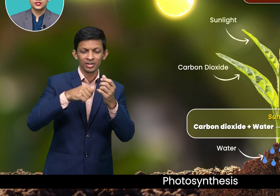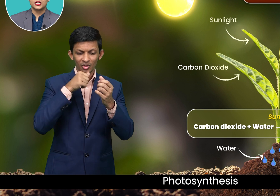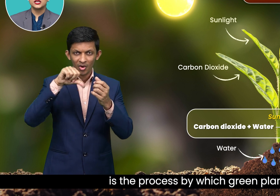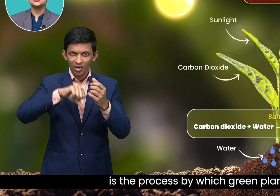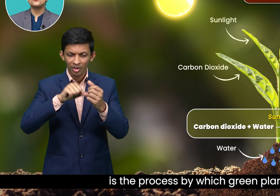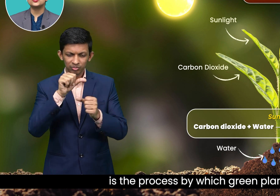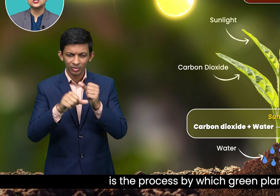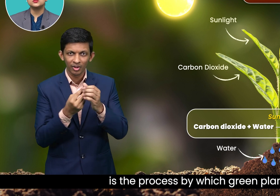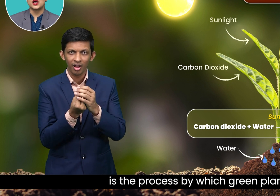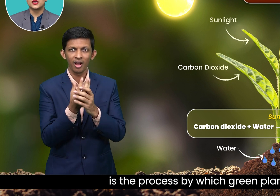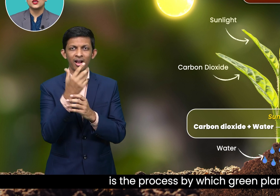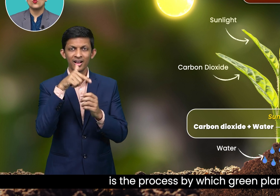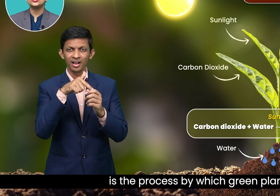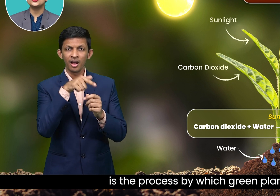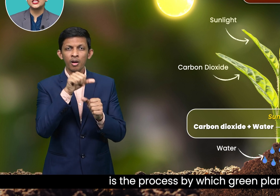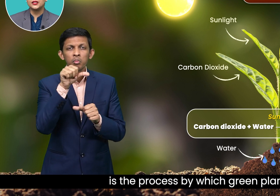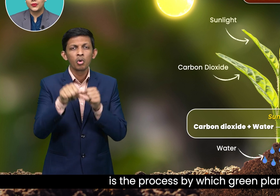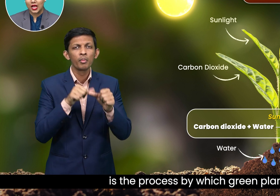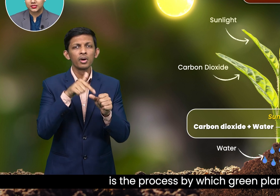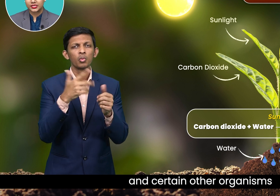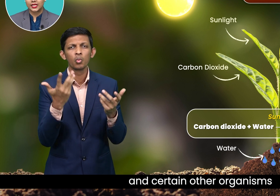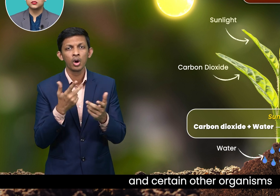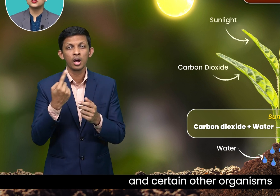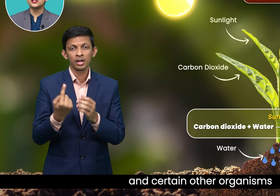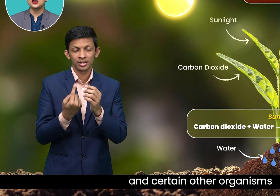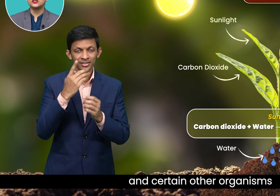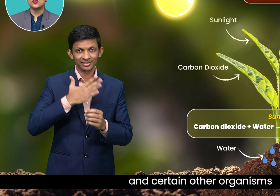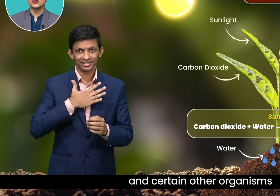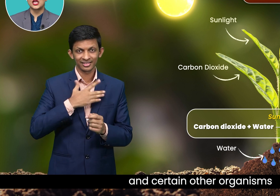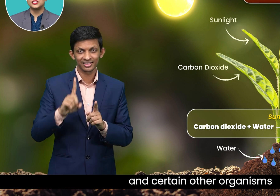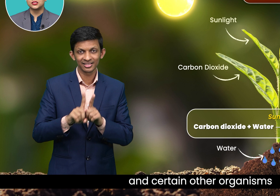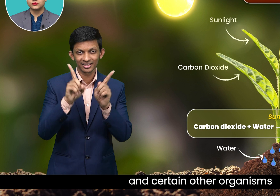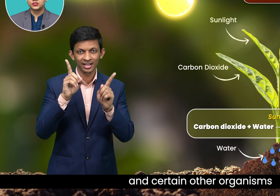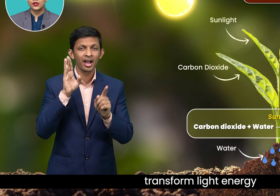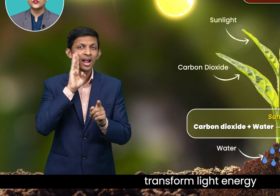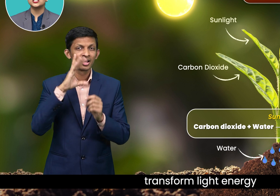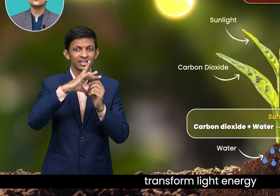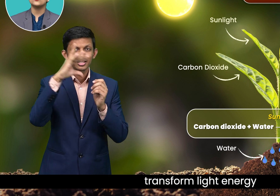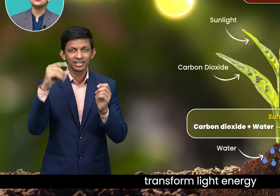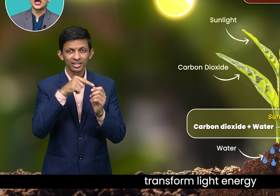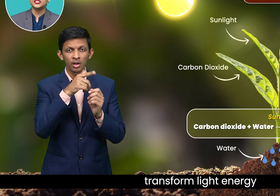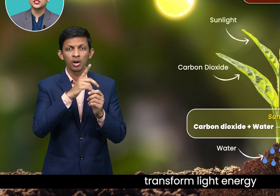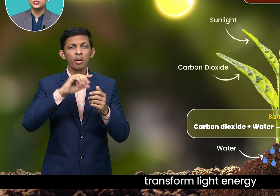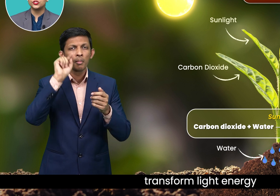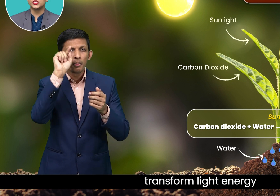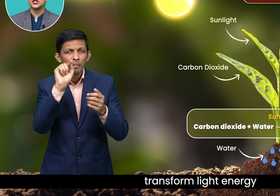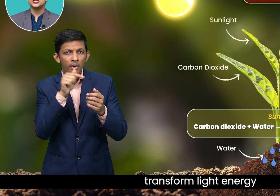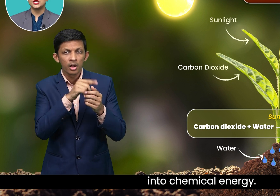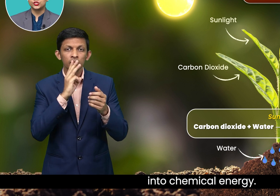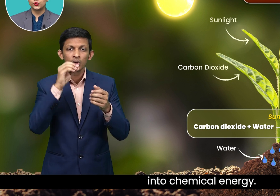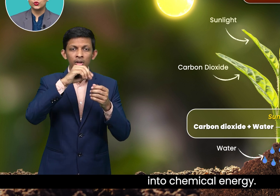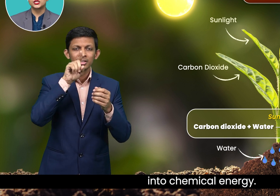Photosynthesis is the process by which green plants and certain other organisms transform light